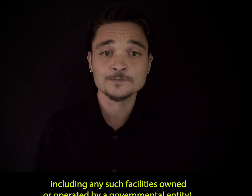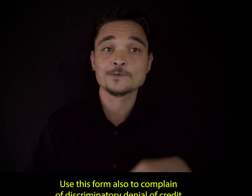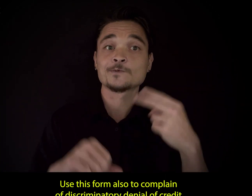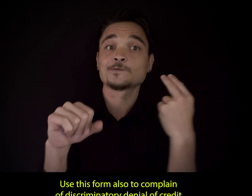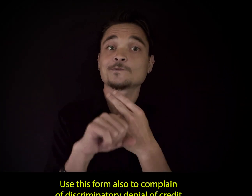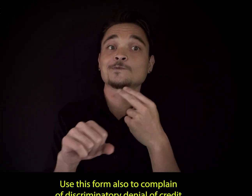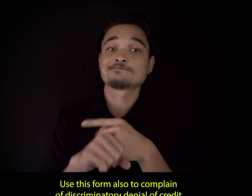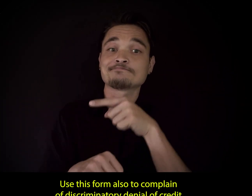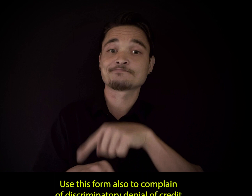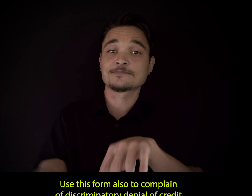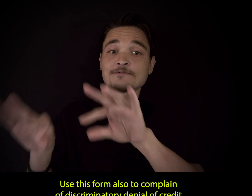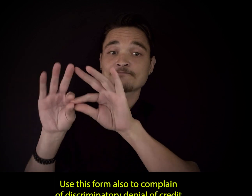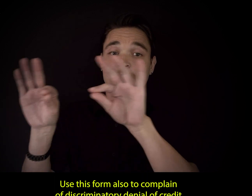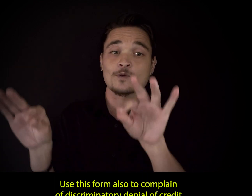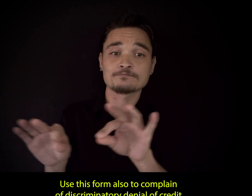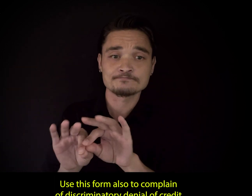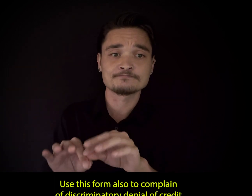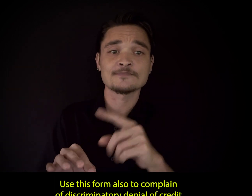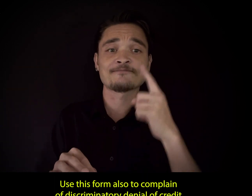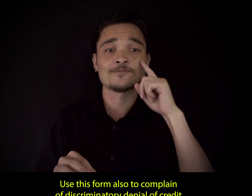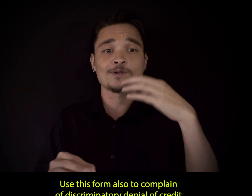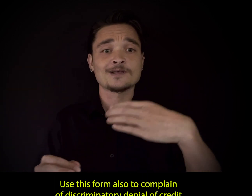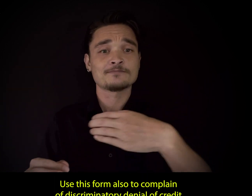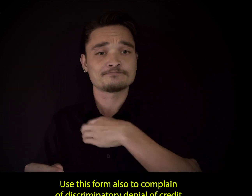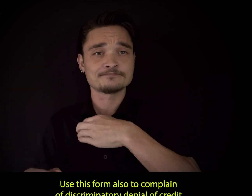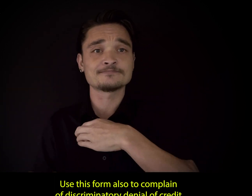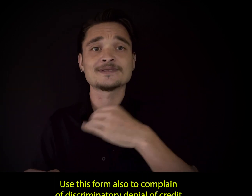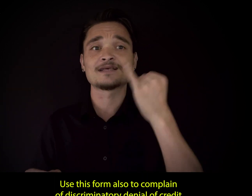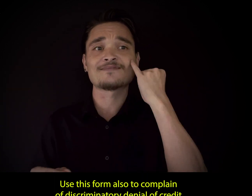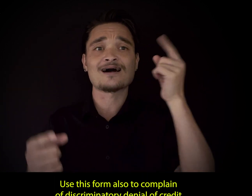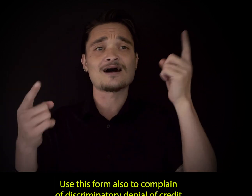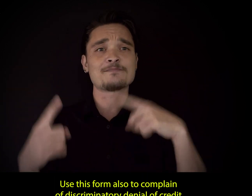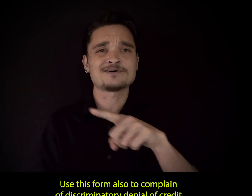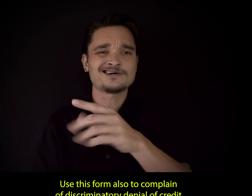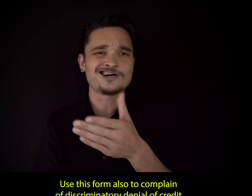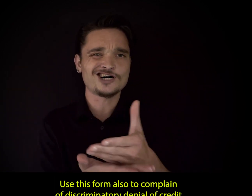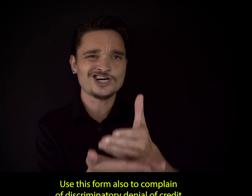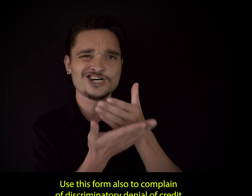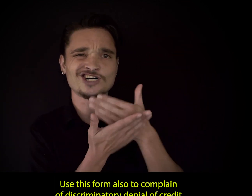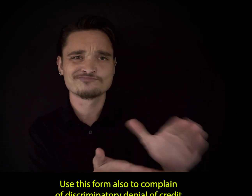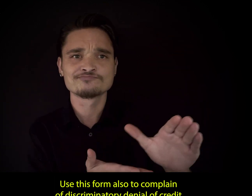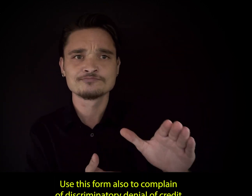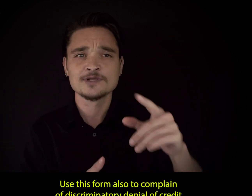Use this form also to complain of discriminatory denial of credit,